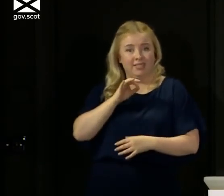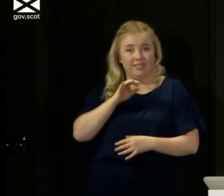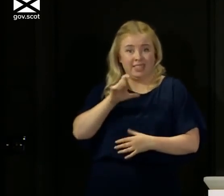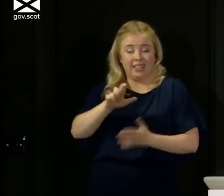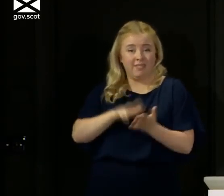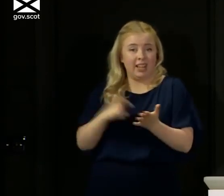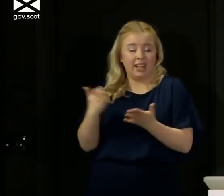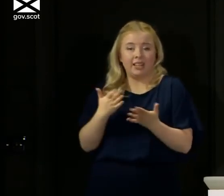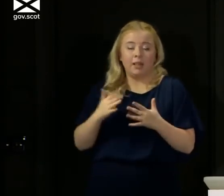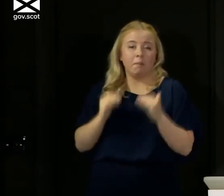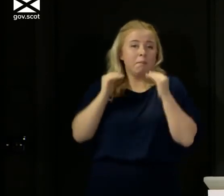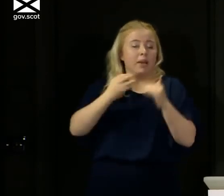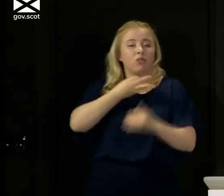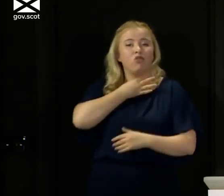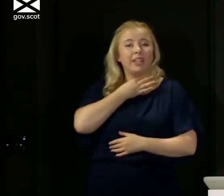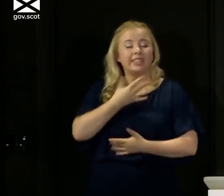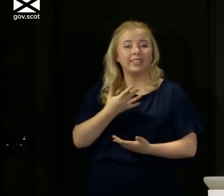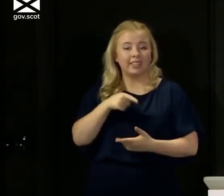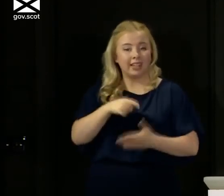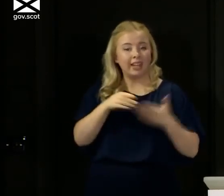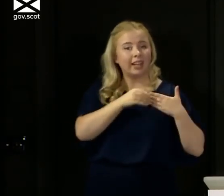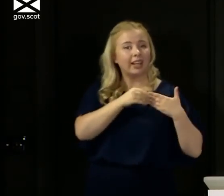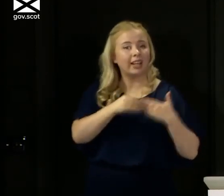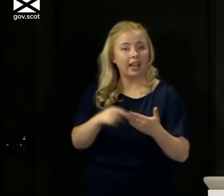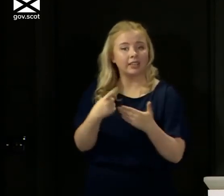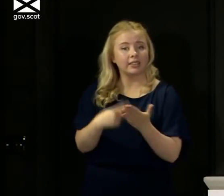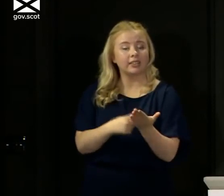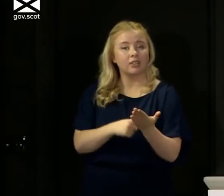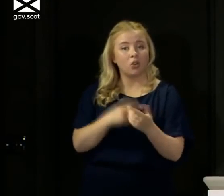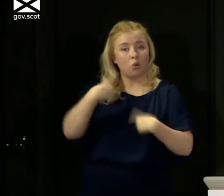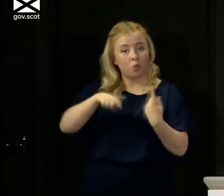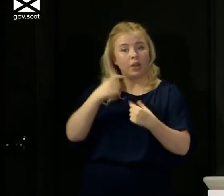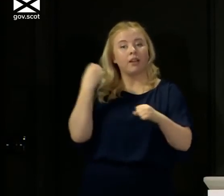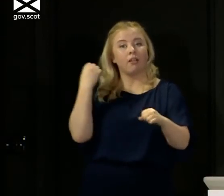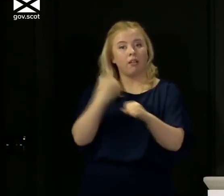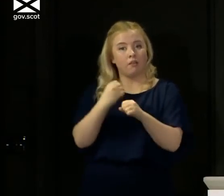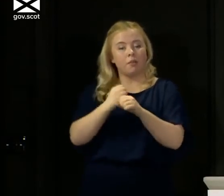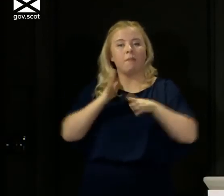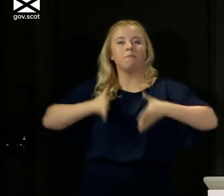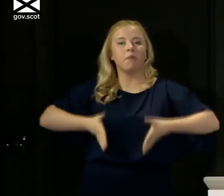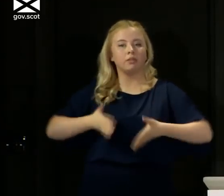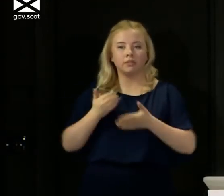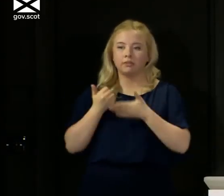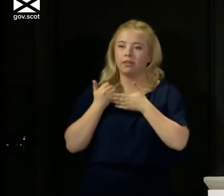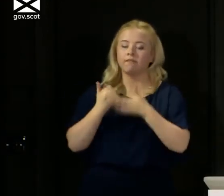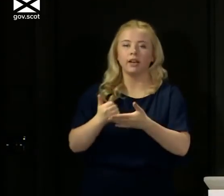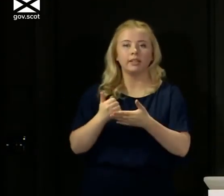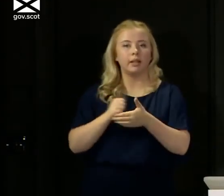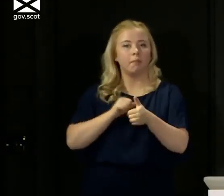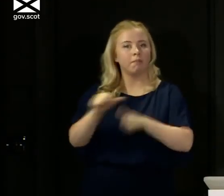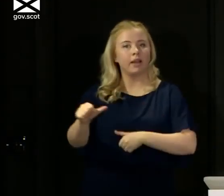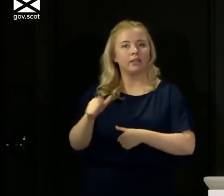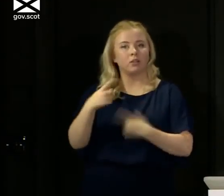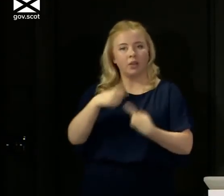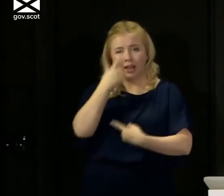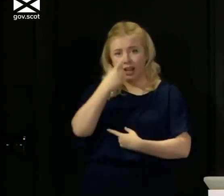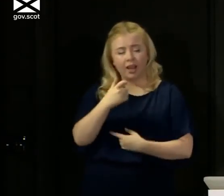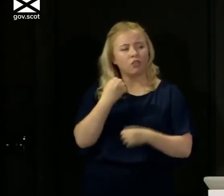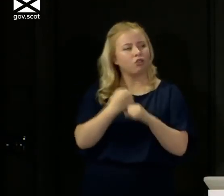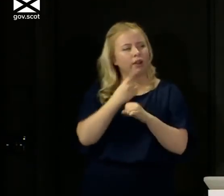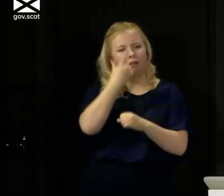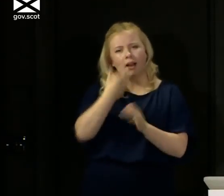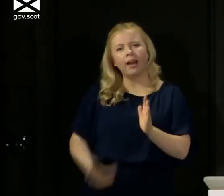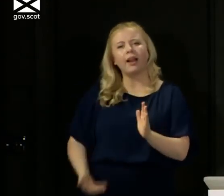We have a duty as a government to put forward the best advice we can in these circumstances. We have, and Gregor can say a little bit more